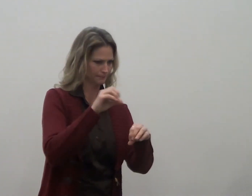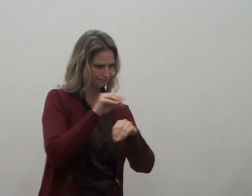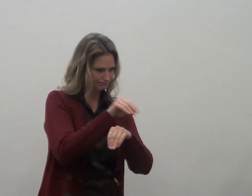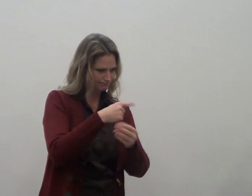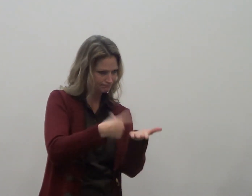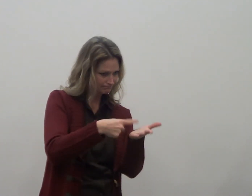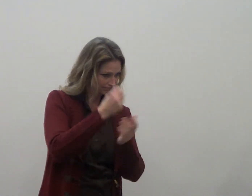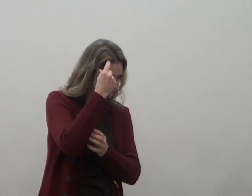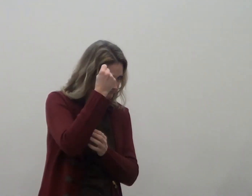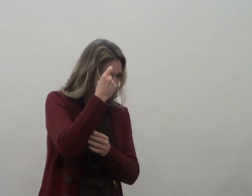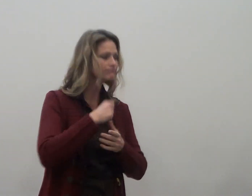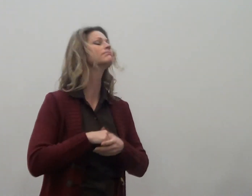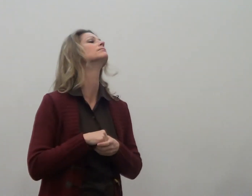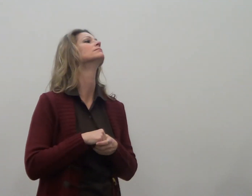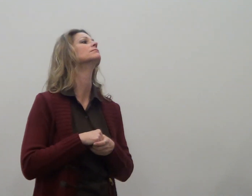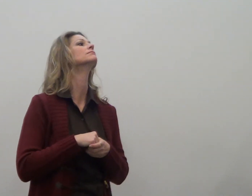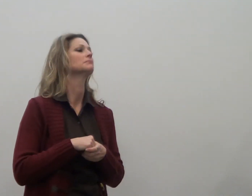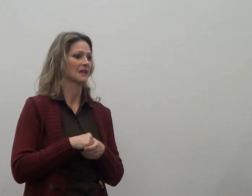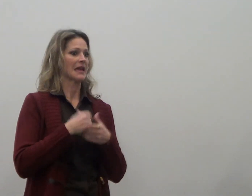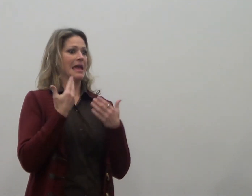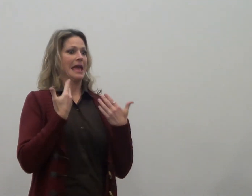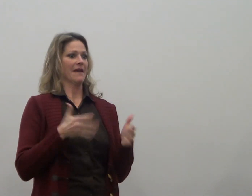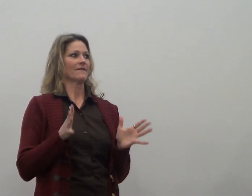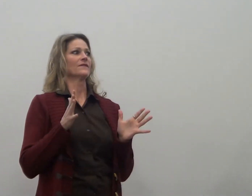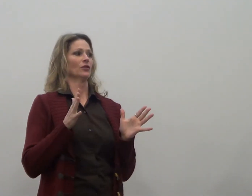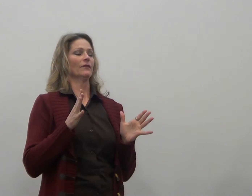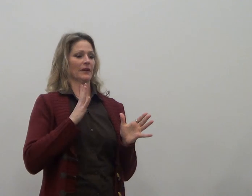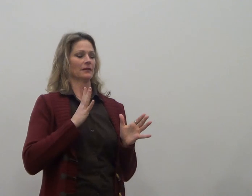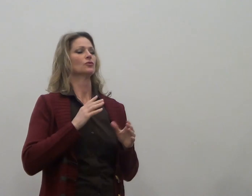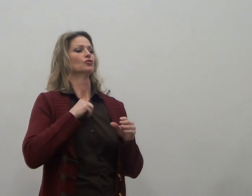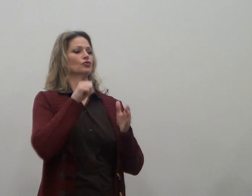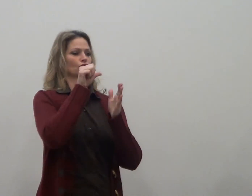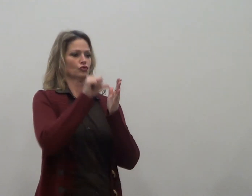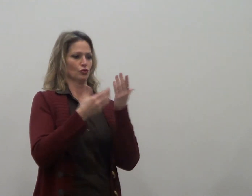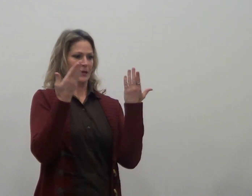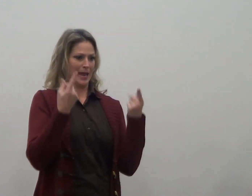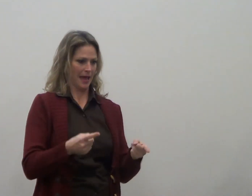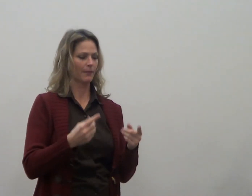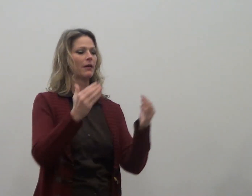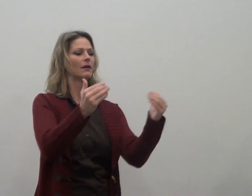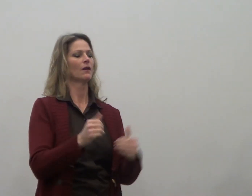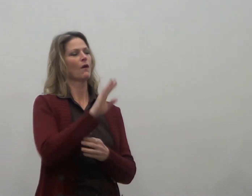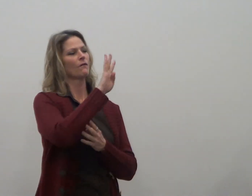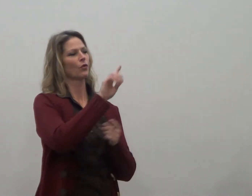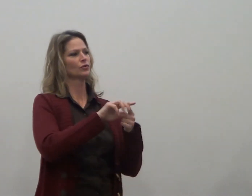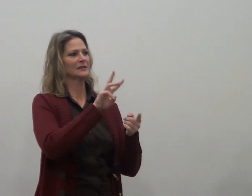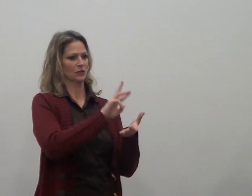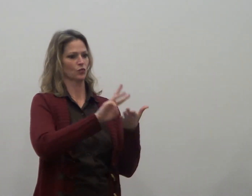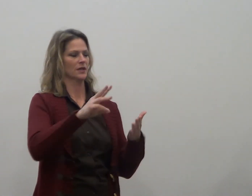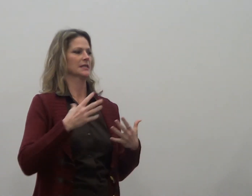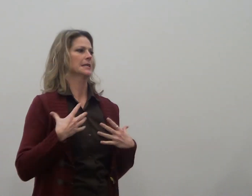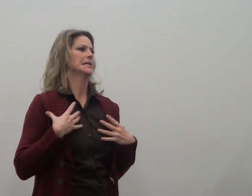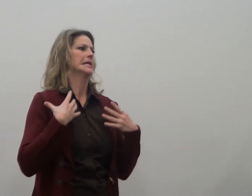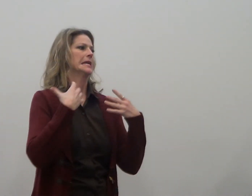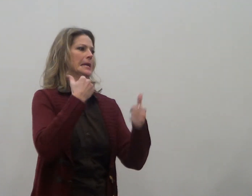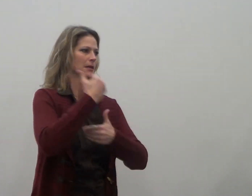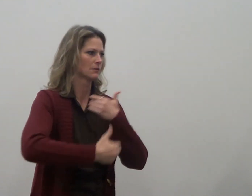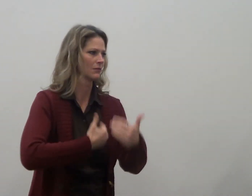is complete, there's about a 4 to 6 week recovery stage. This can take a while, sometimes longer for certain